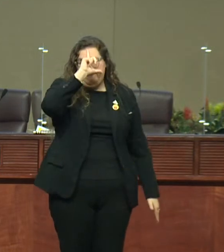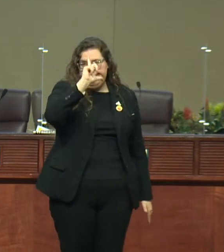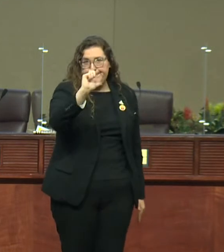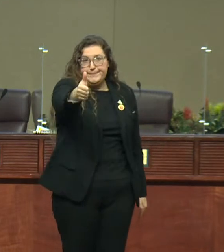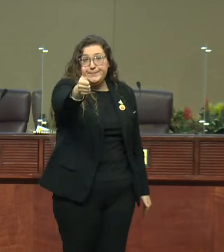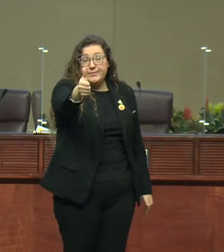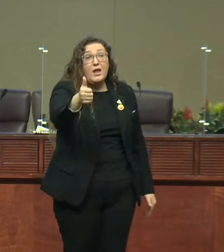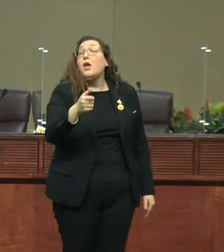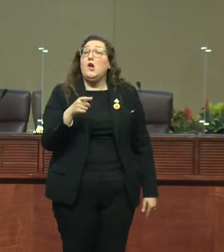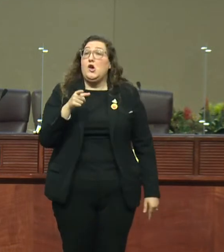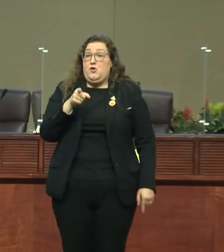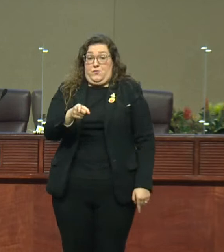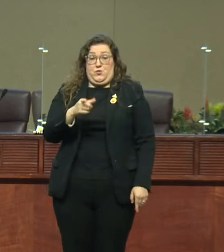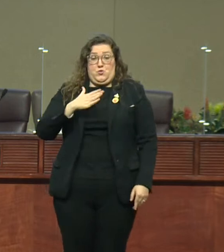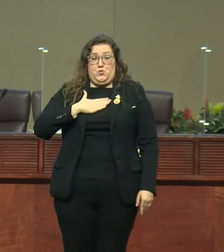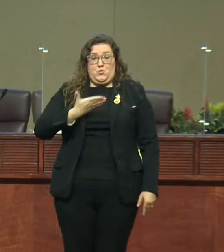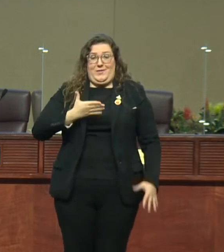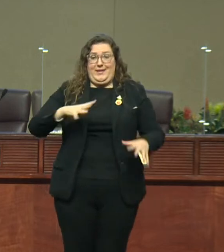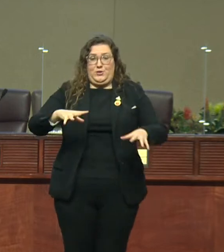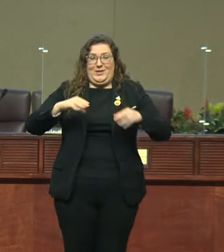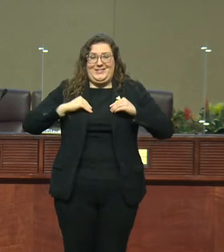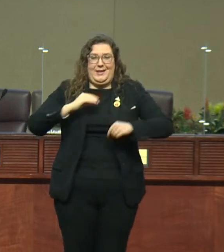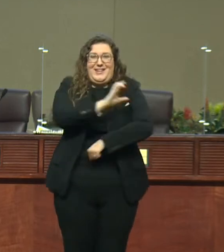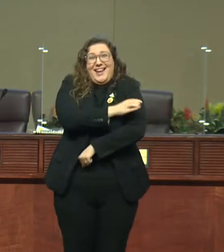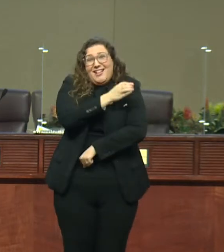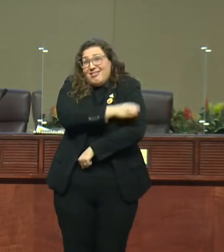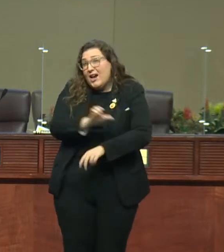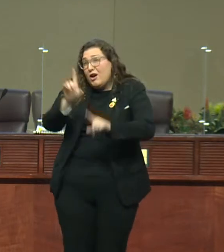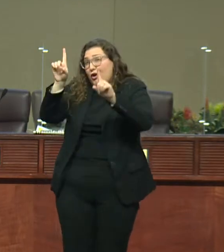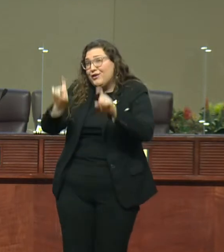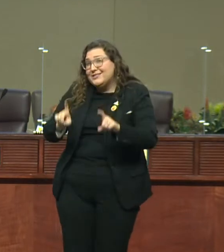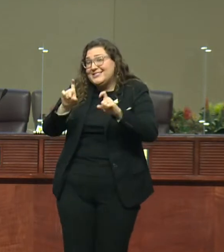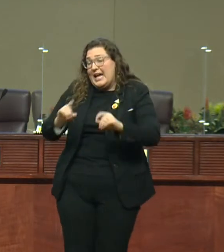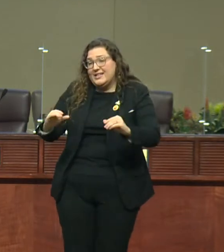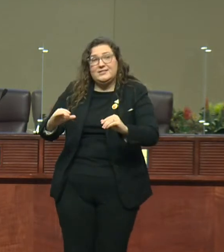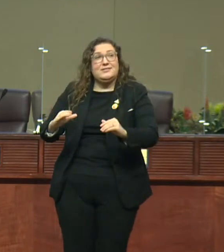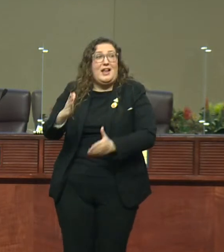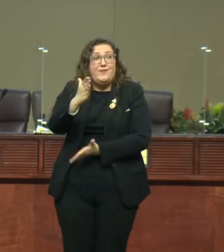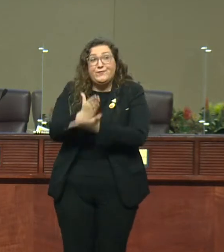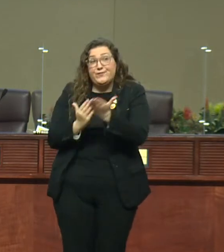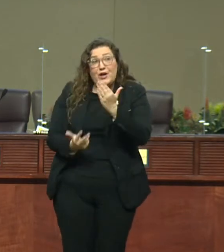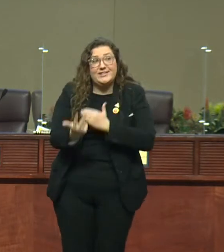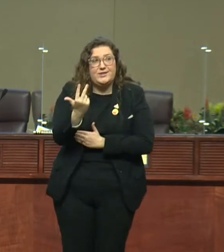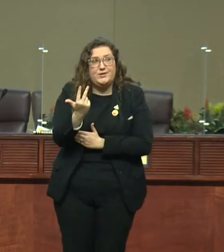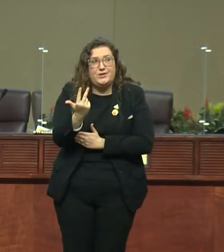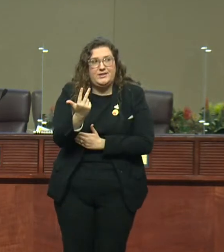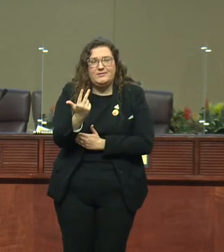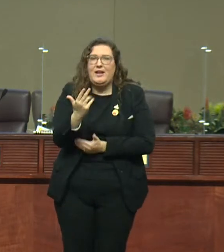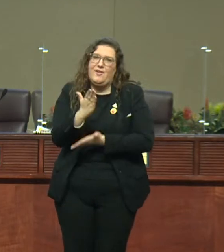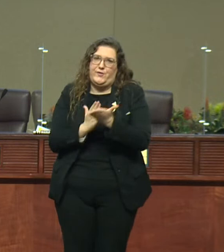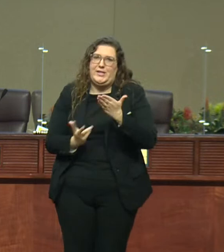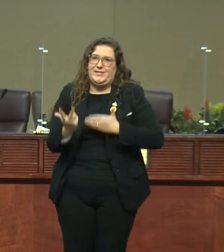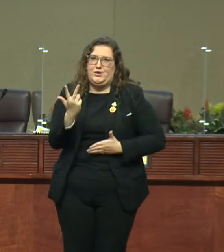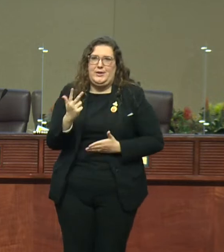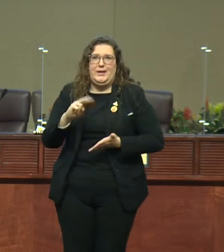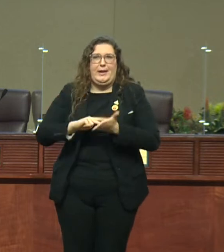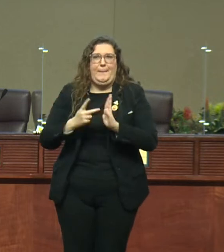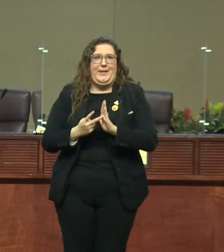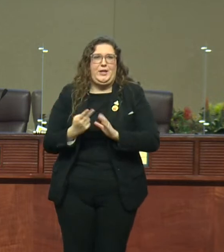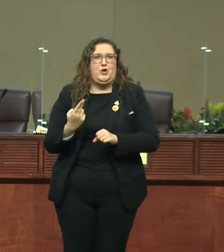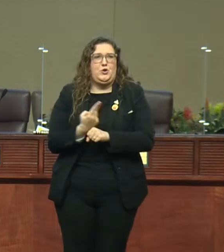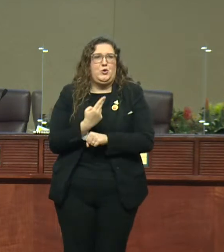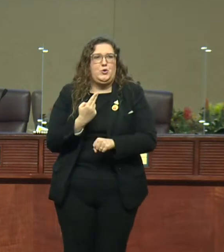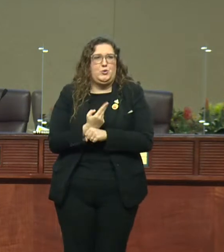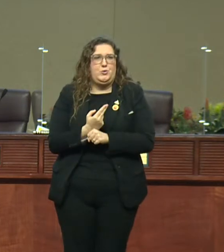trial, phase 3, I'm assuming you are talking about phase 3 with humans, people have to go through a